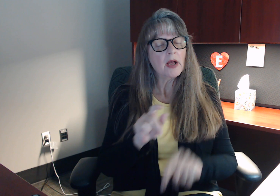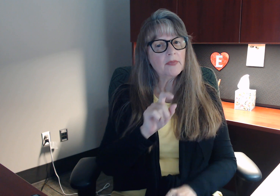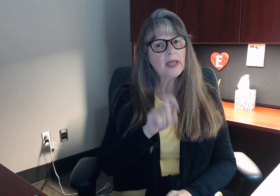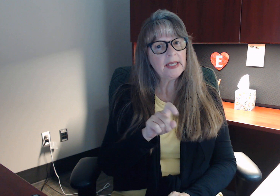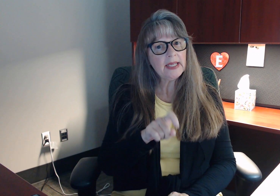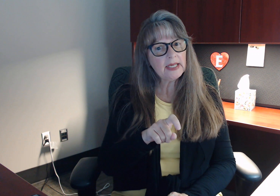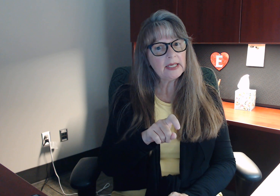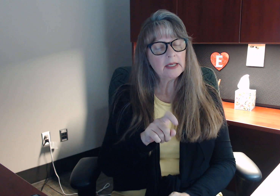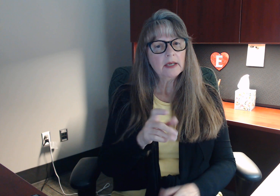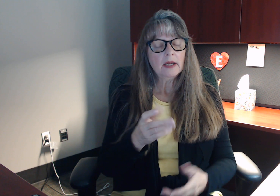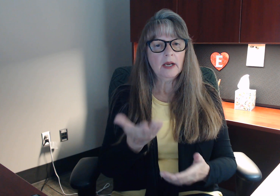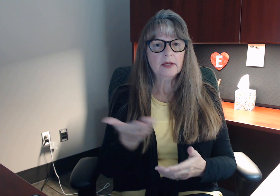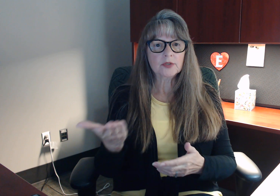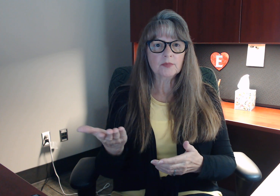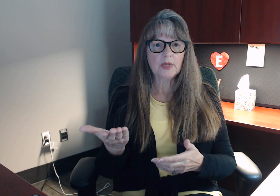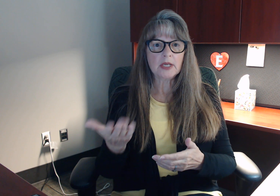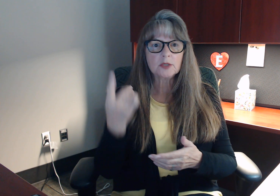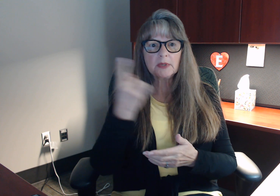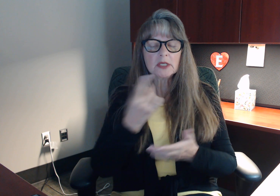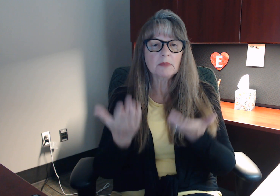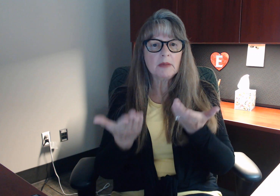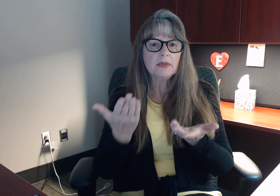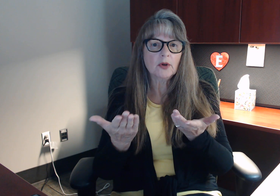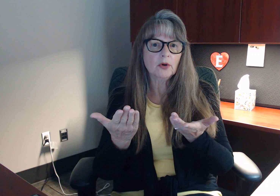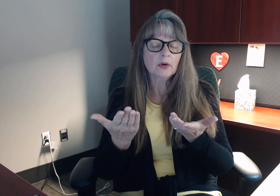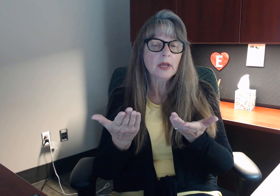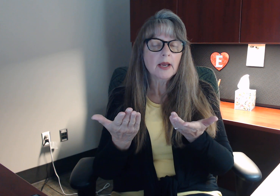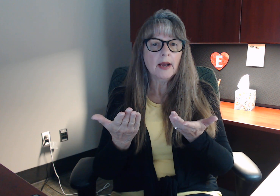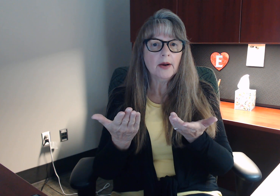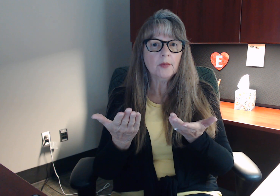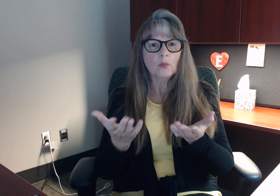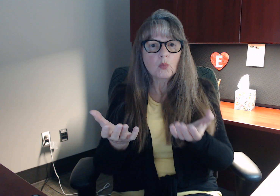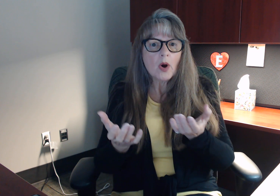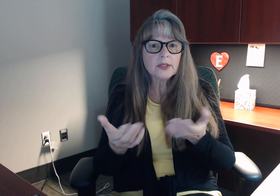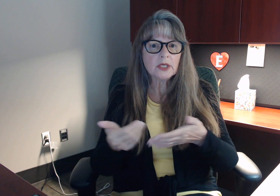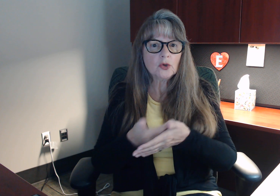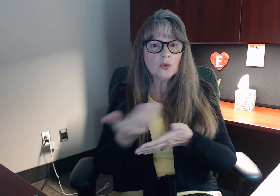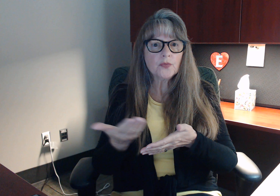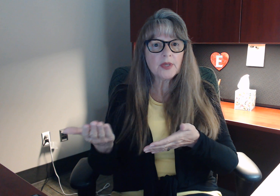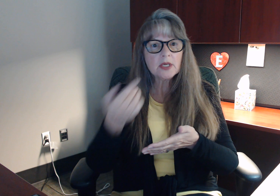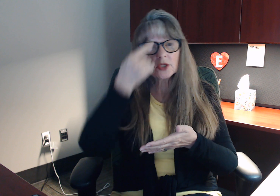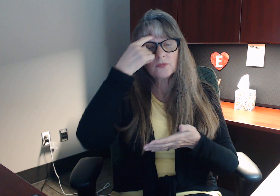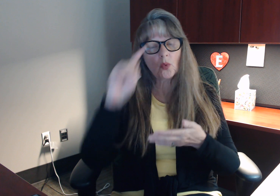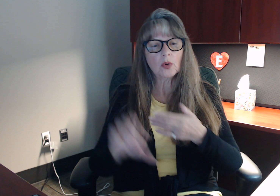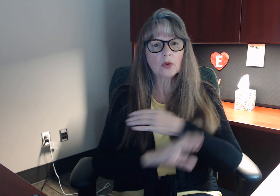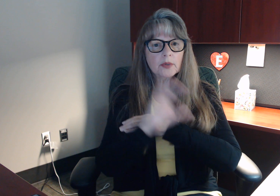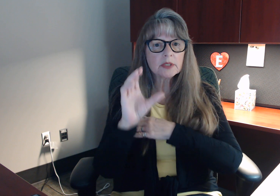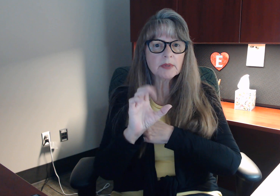that need some things, because maybe they're wanting new things for Christmas